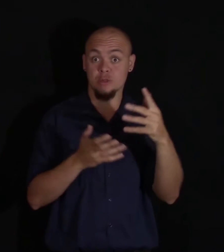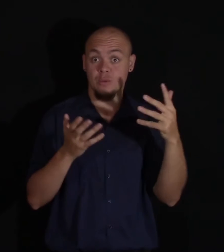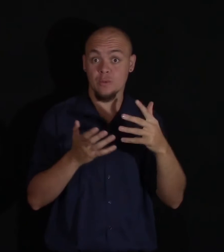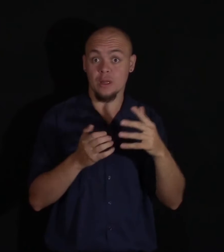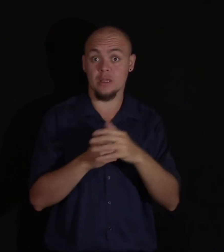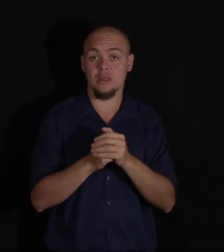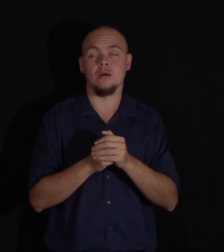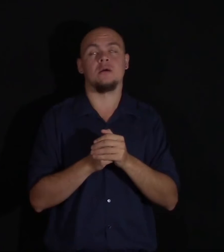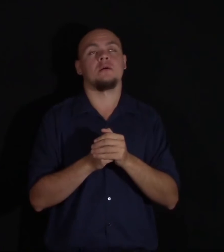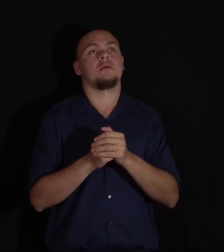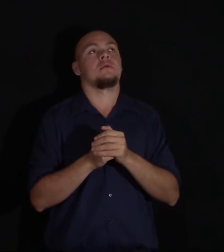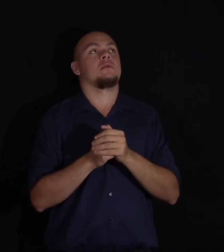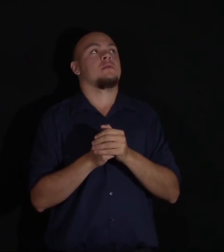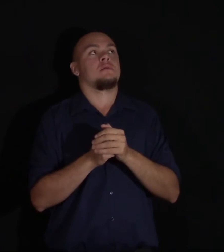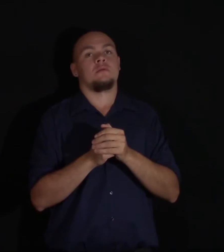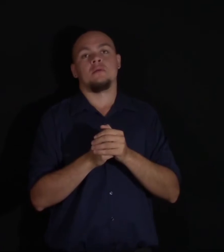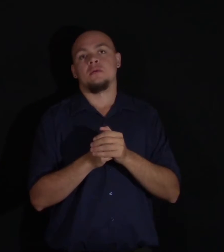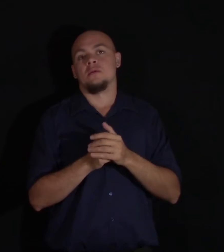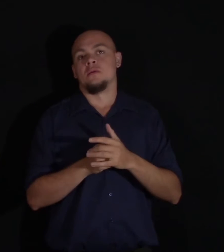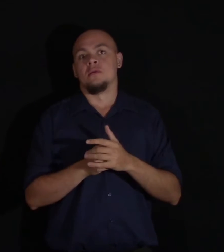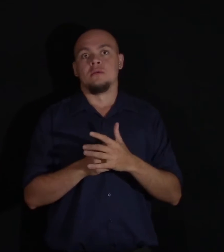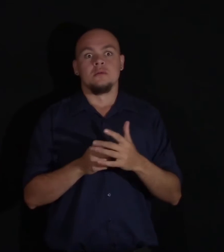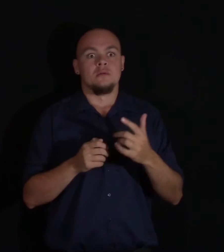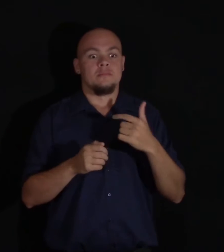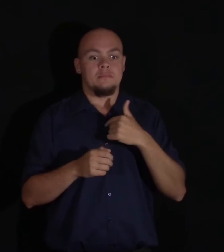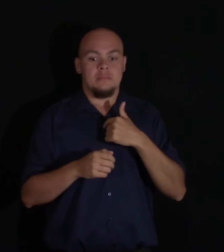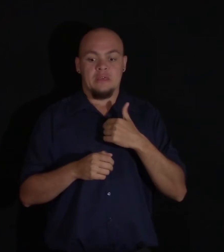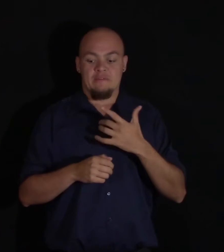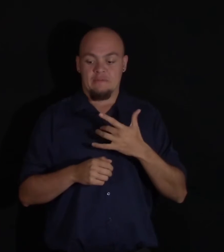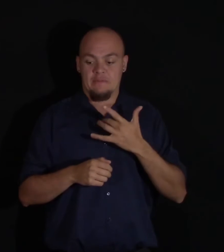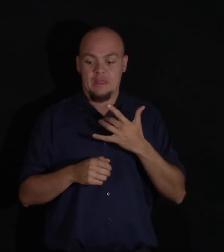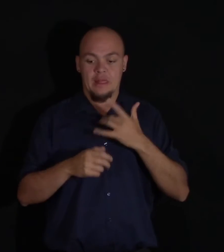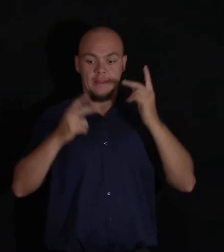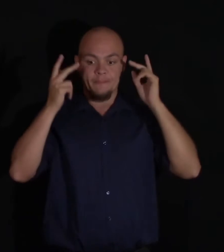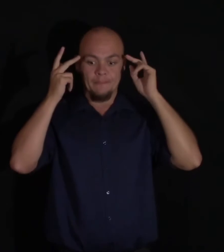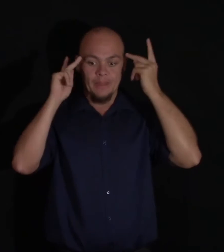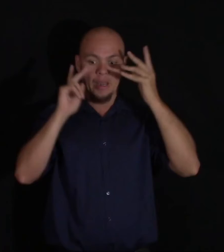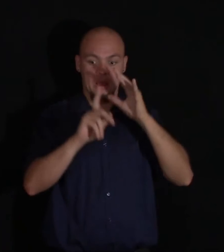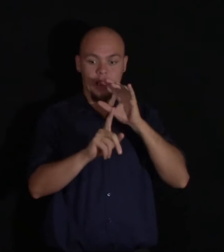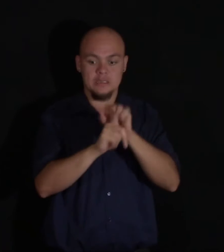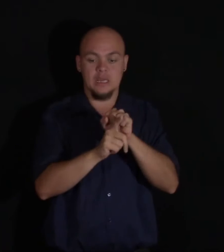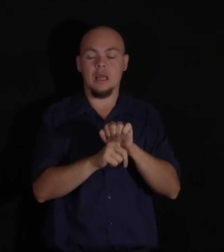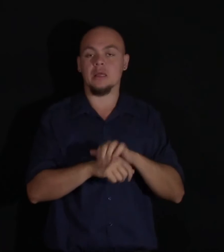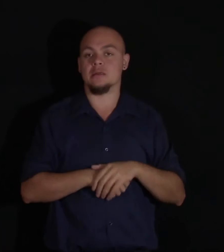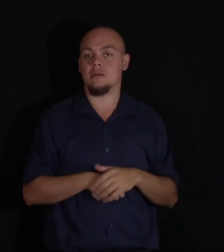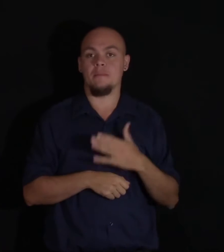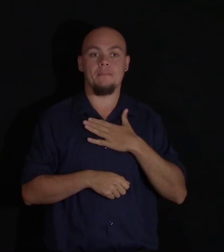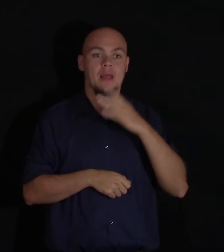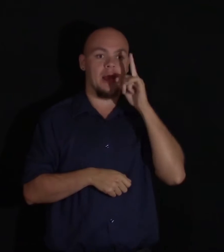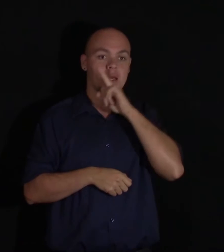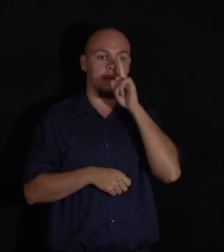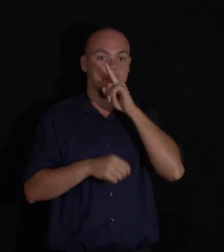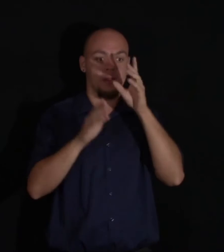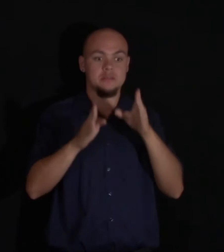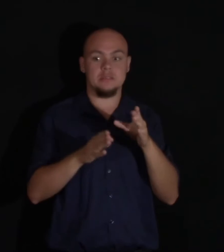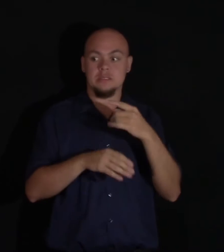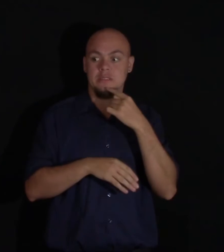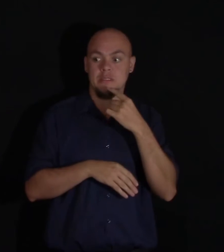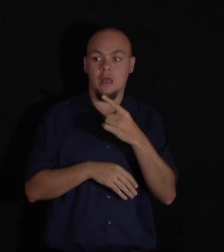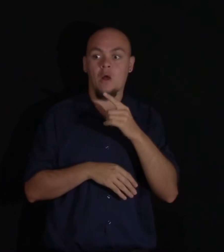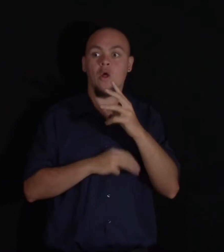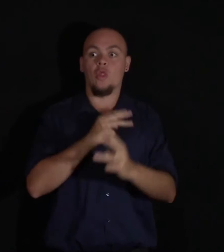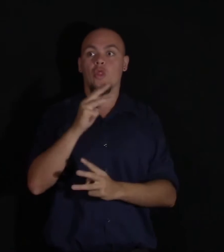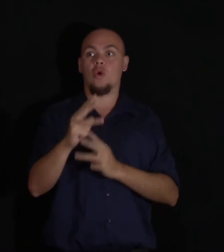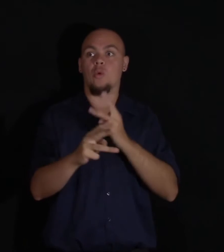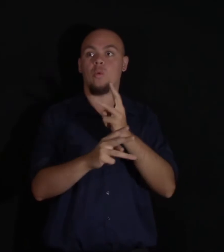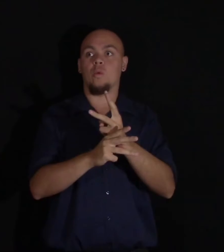set off an absolute panic attack. My imposter syndrome kicked in and was telling me that the world